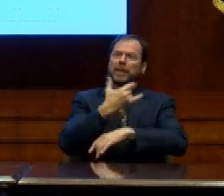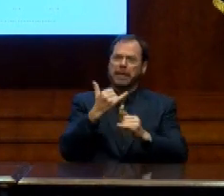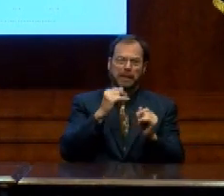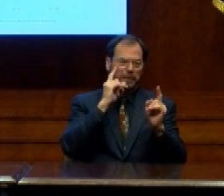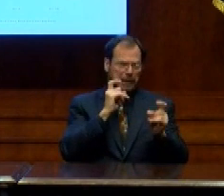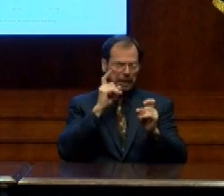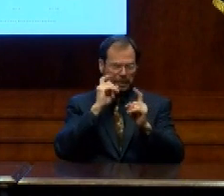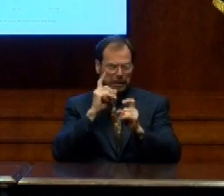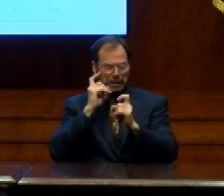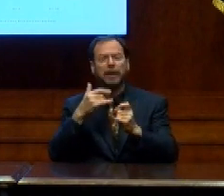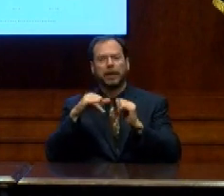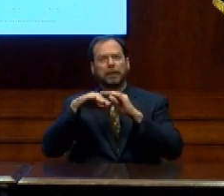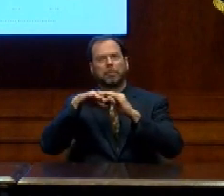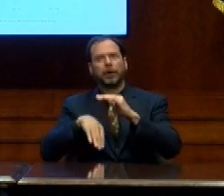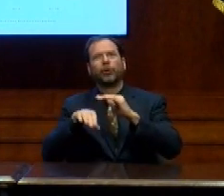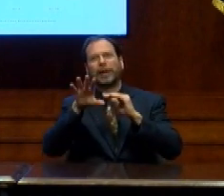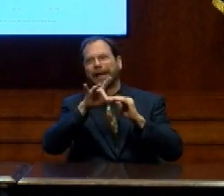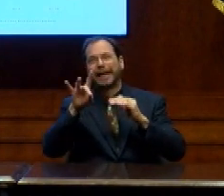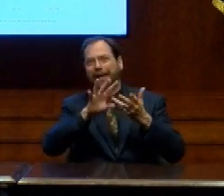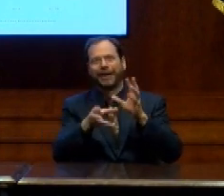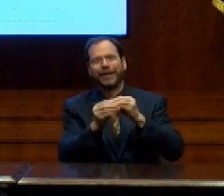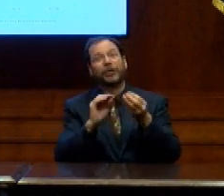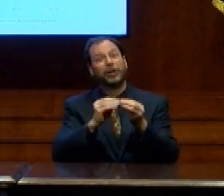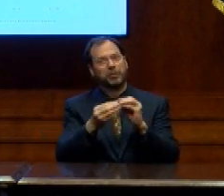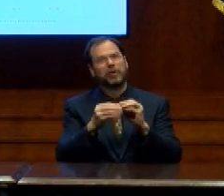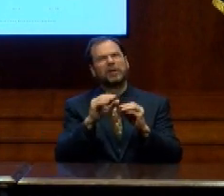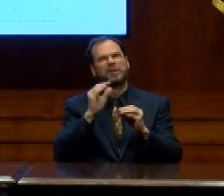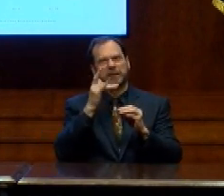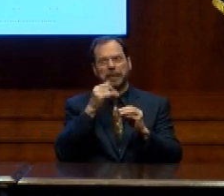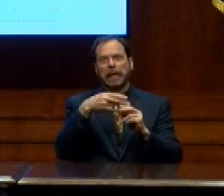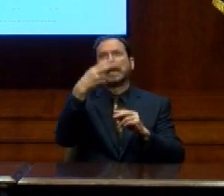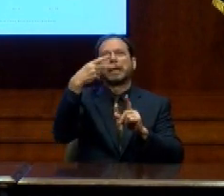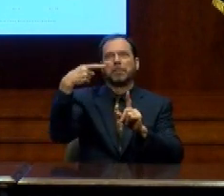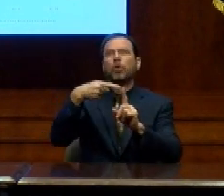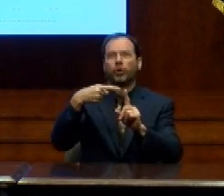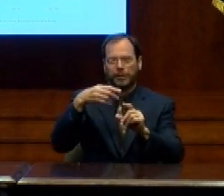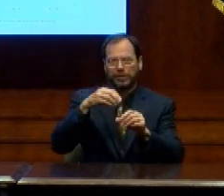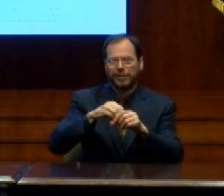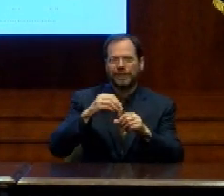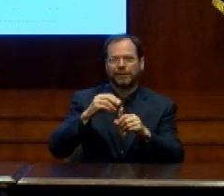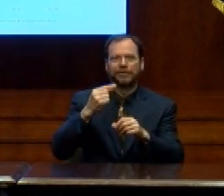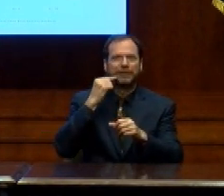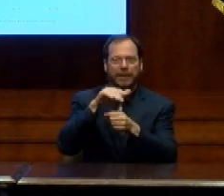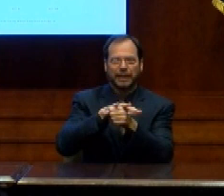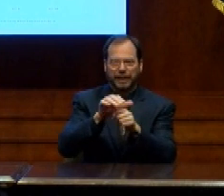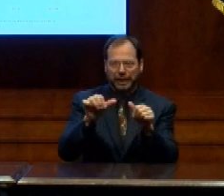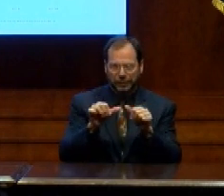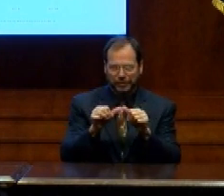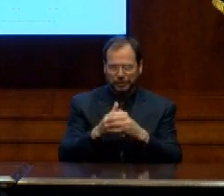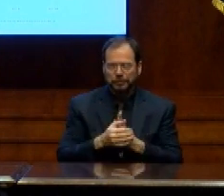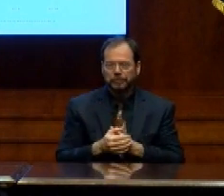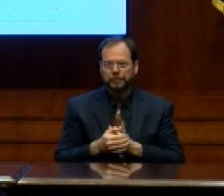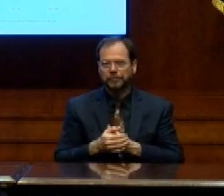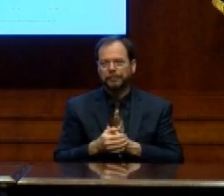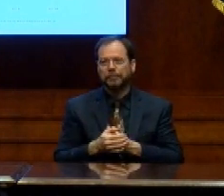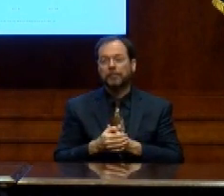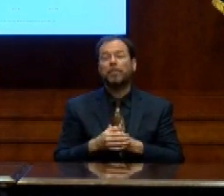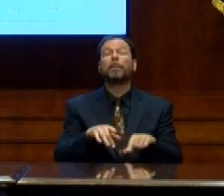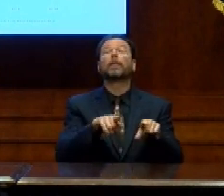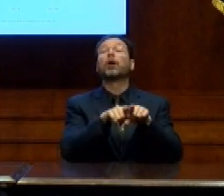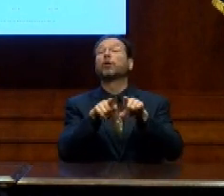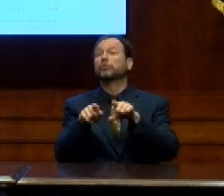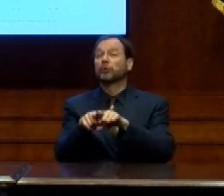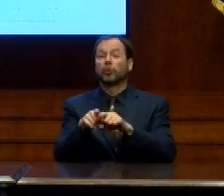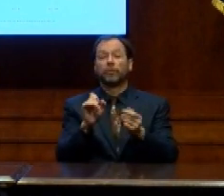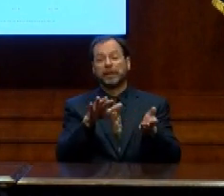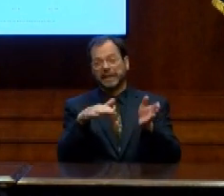now of testing far below the 88, which seemed to be the peak in the Bexar County area. You see also a period of